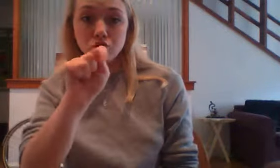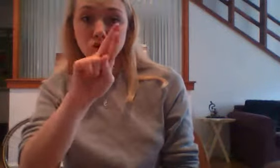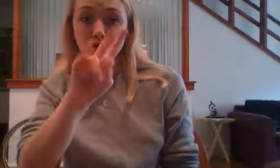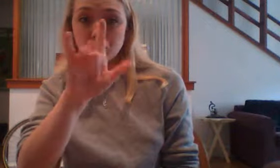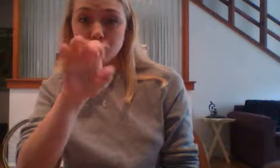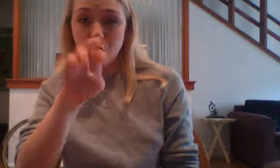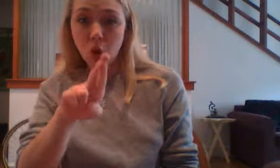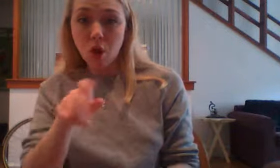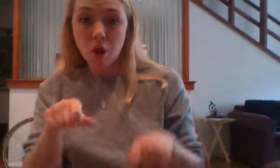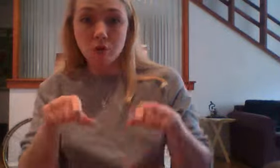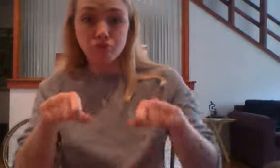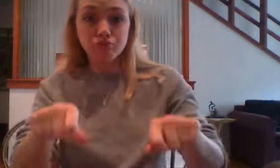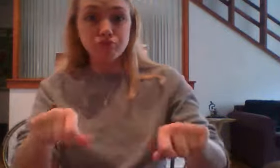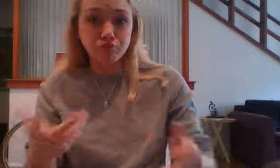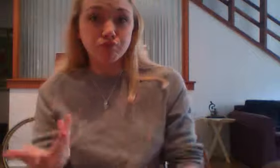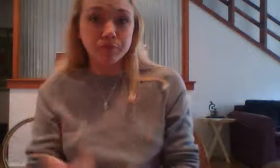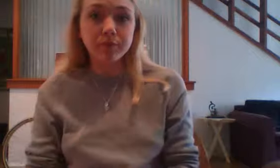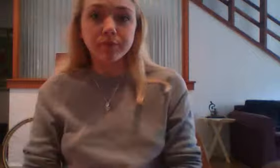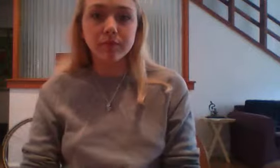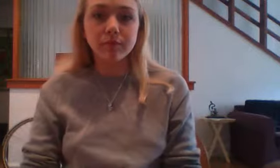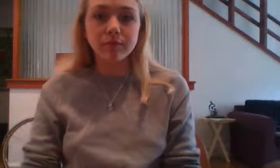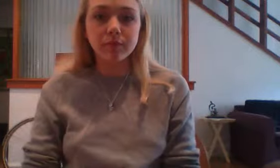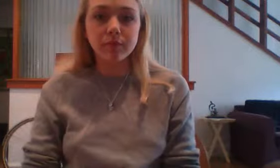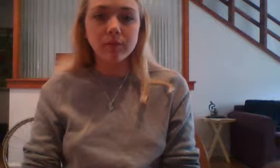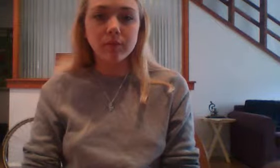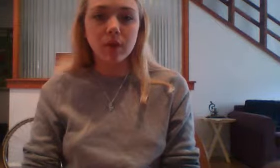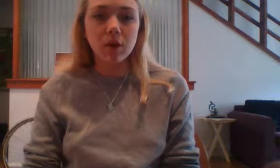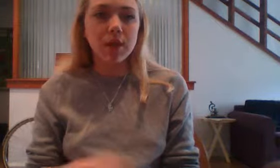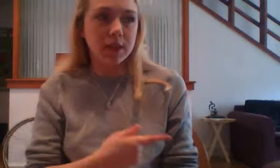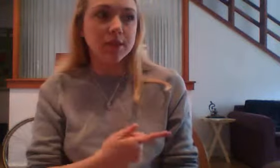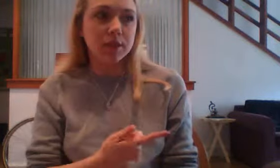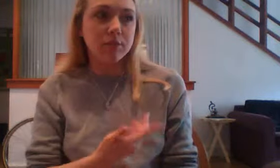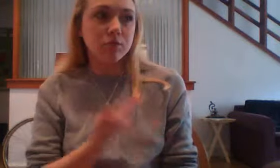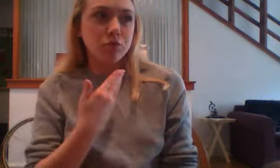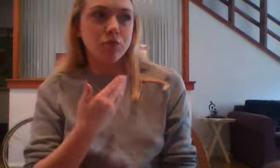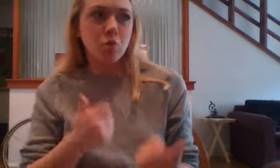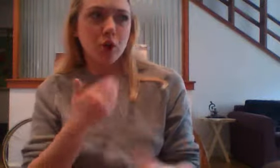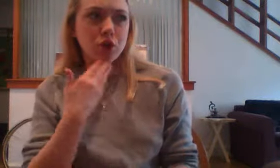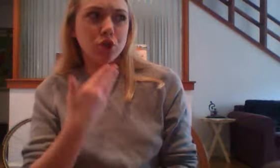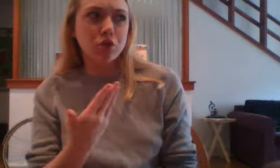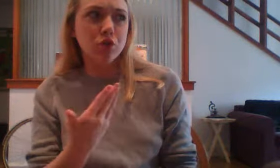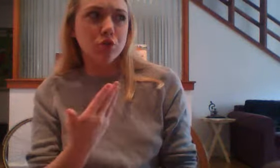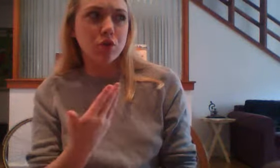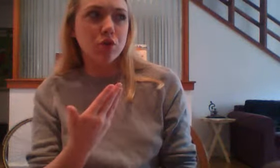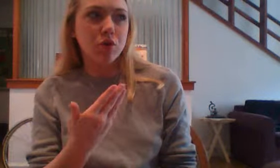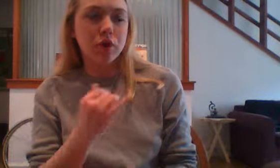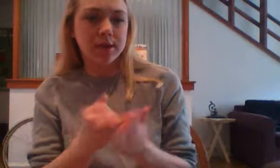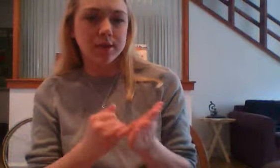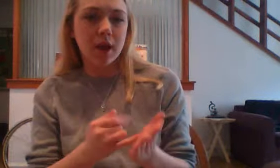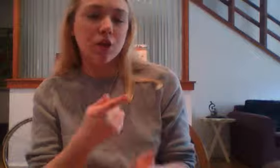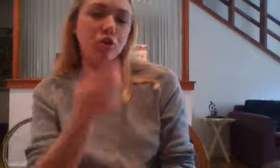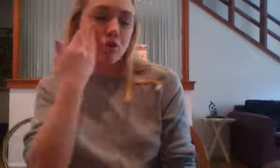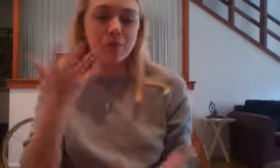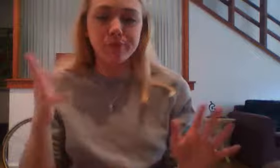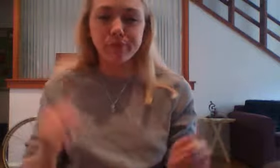Let's translate that. Oh, I'm sorry. So this is which one is good design. You know which one I'm going to say. Let's translate that to the